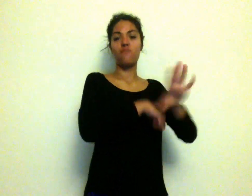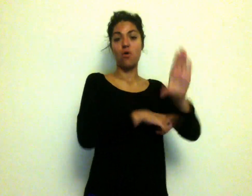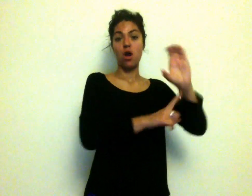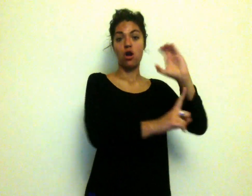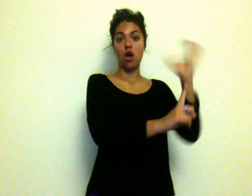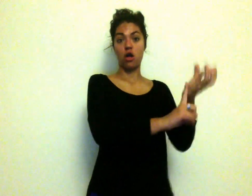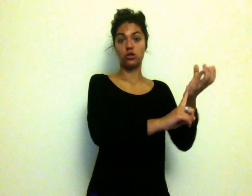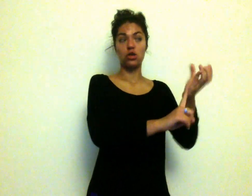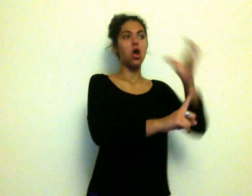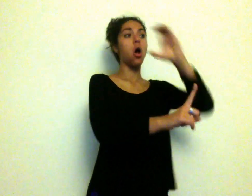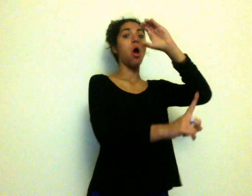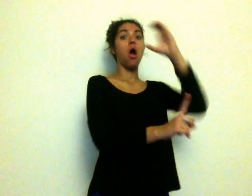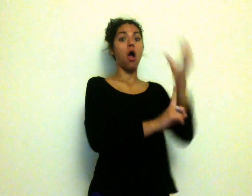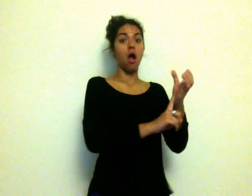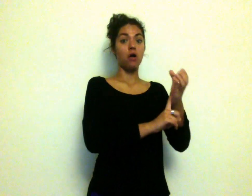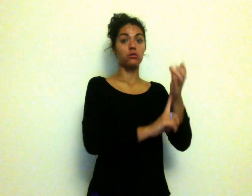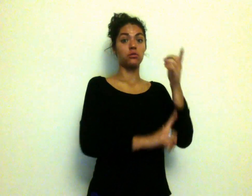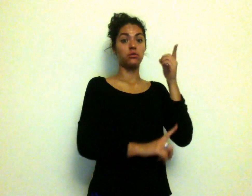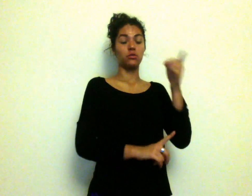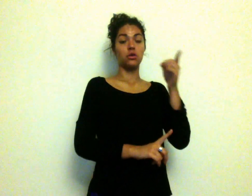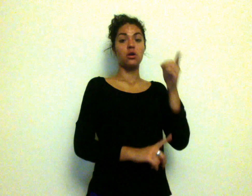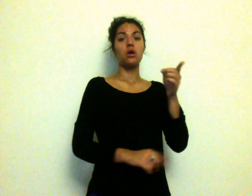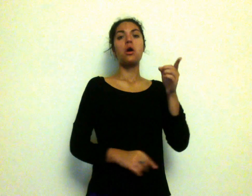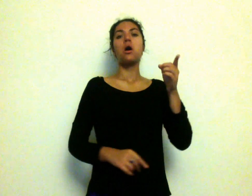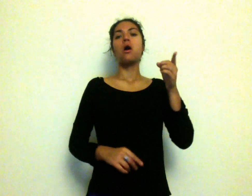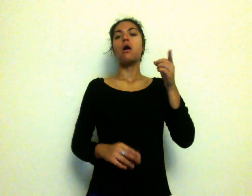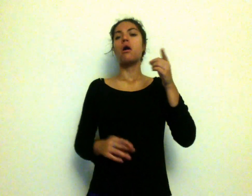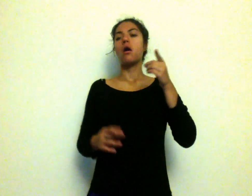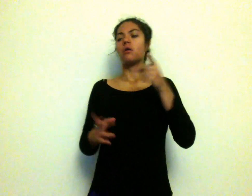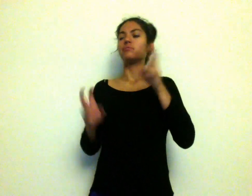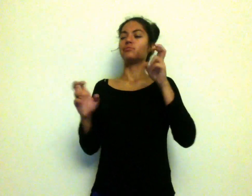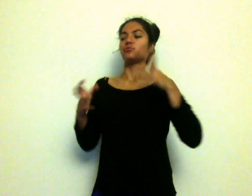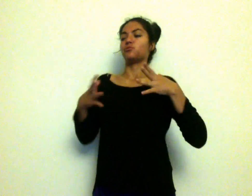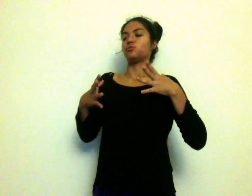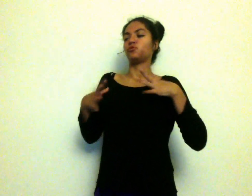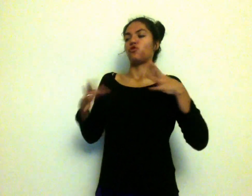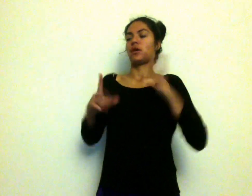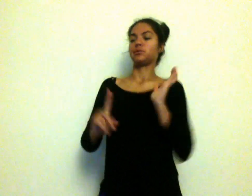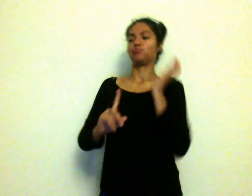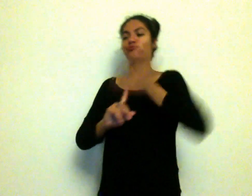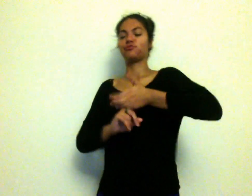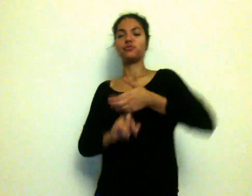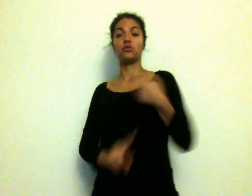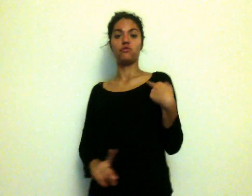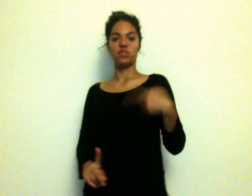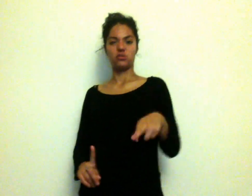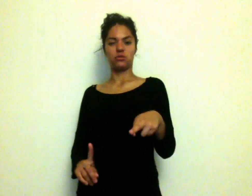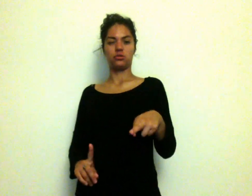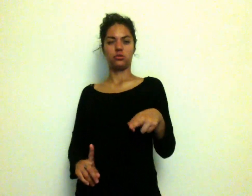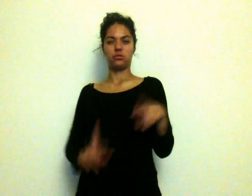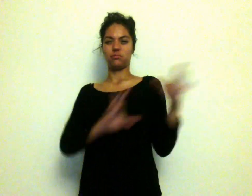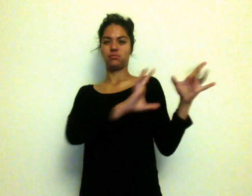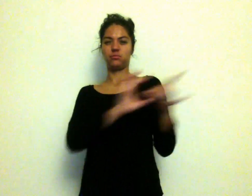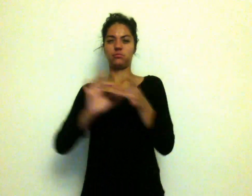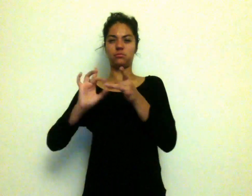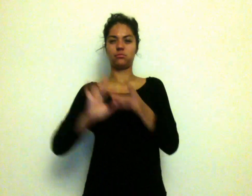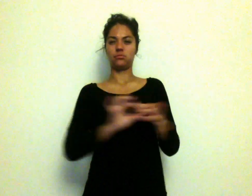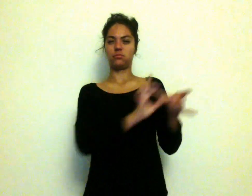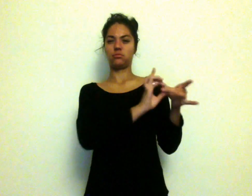Religion is the essence of culture, and culture is the dress of religion. Which means, when you are talking